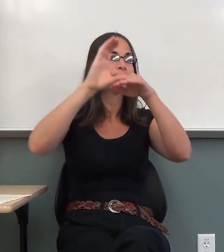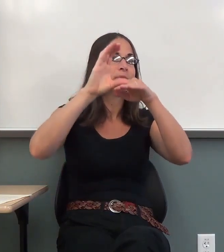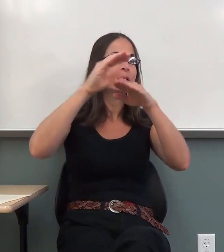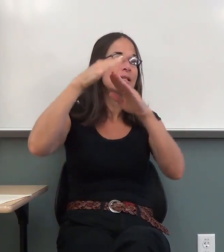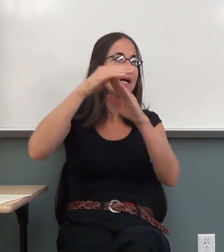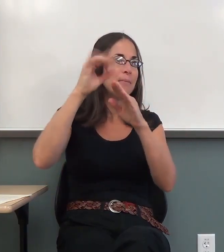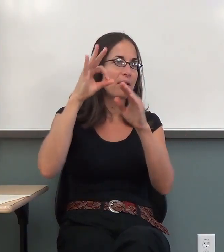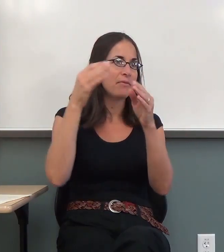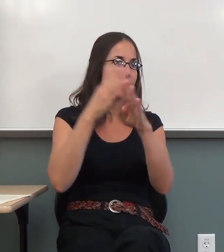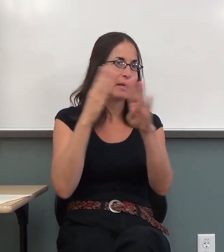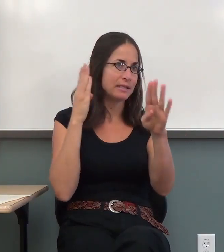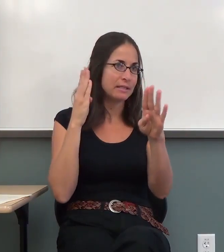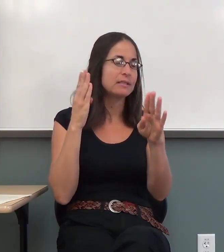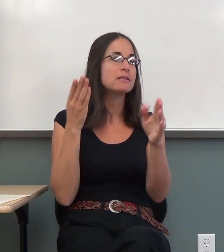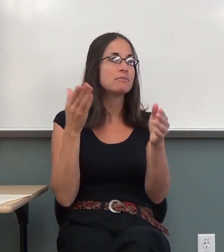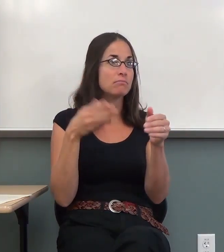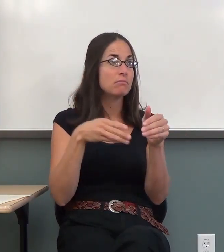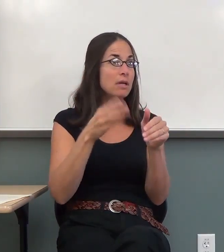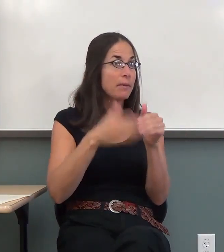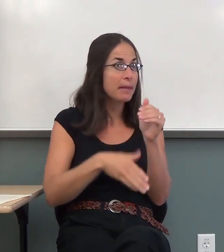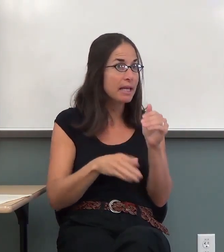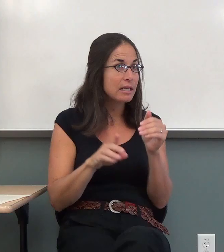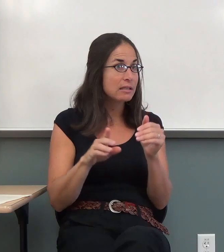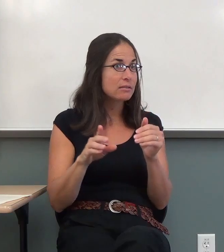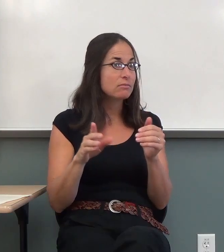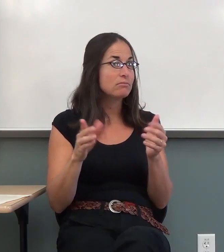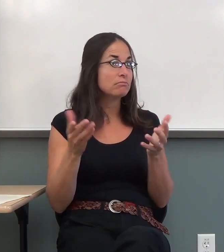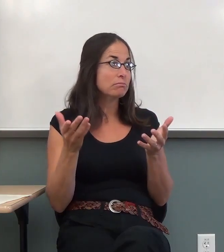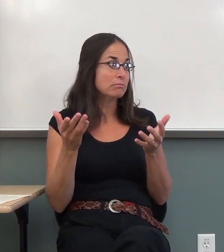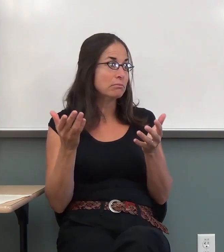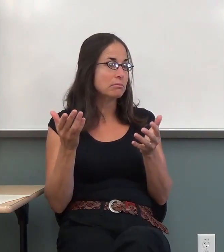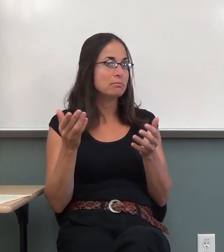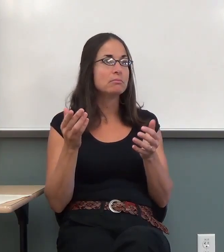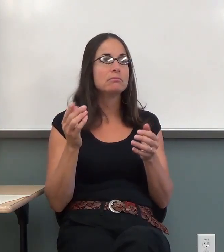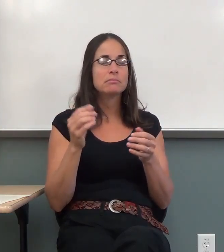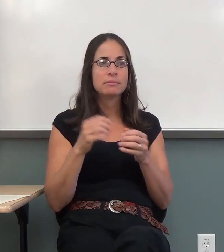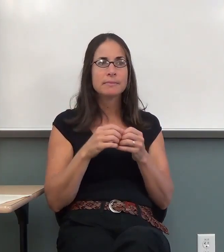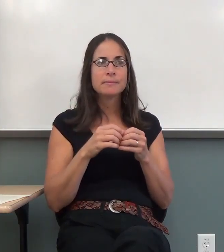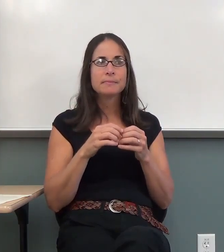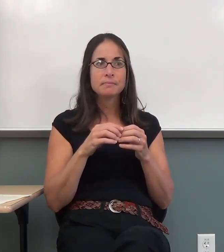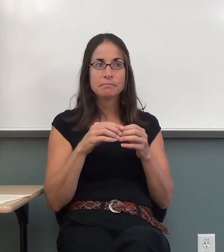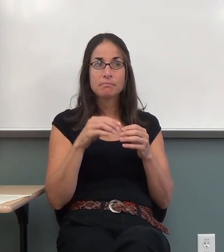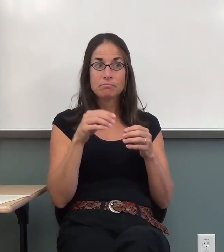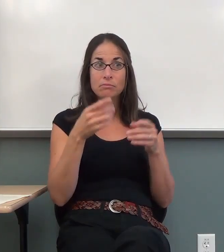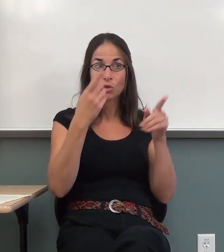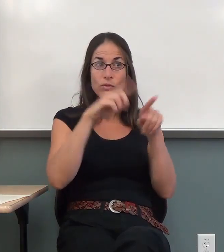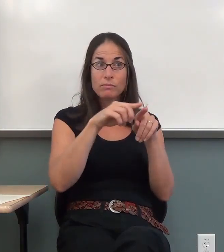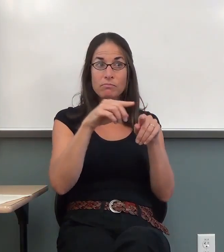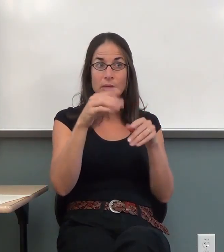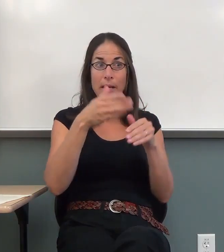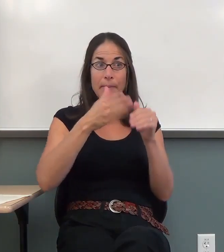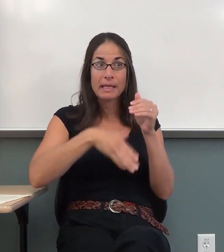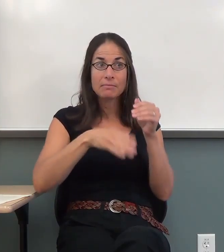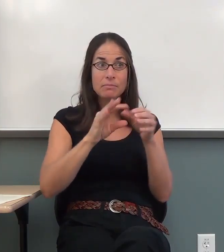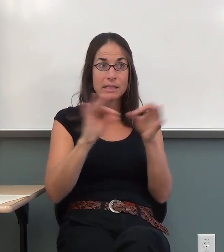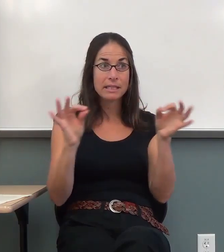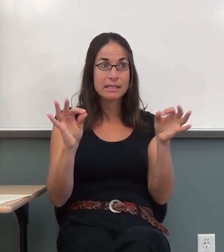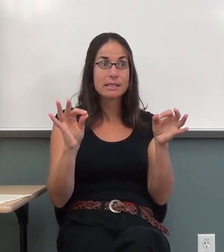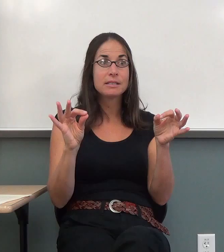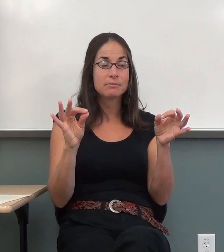Complete? The bags were carried on top of the bus. Is that agreed? Is that agreement all complete? You guys think that's all complete? Yes. I agree with you